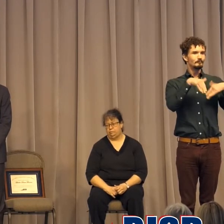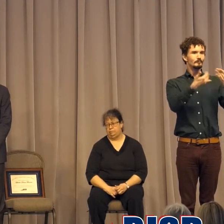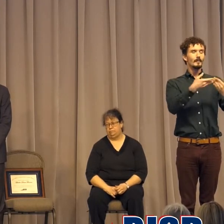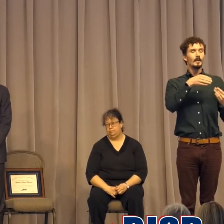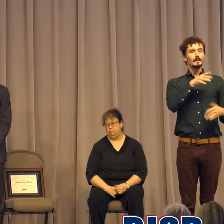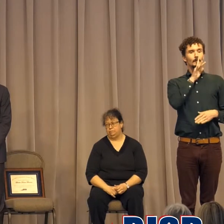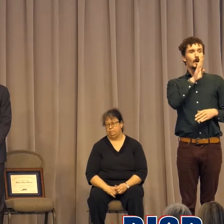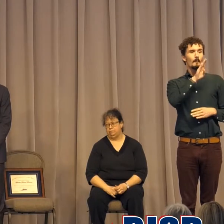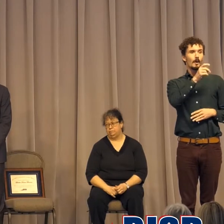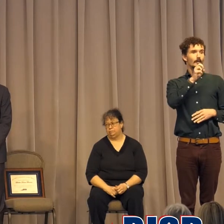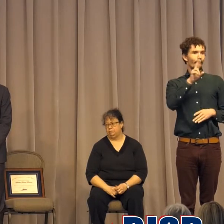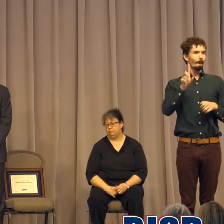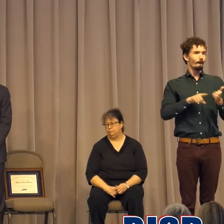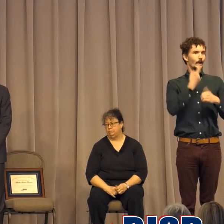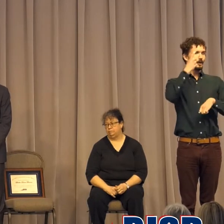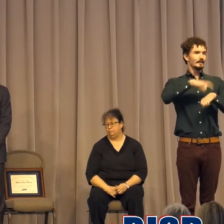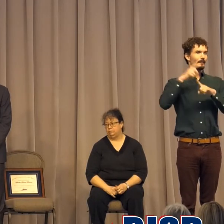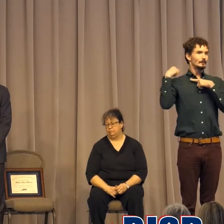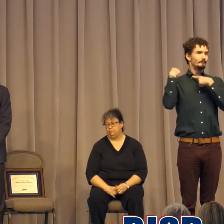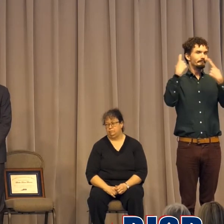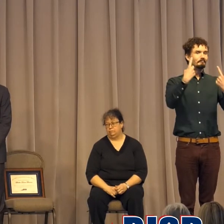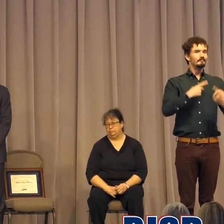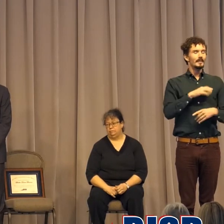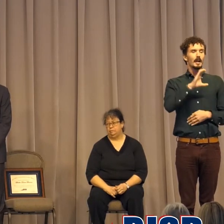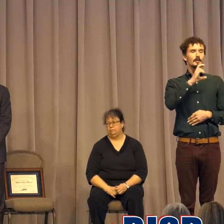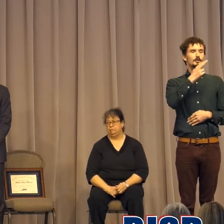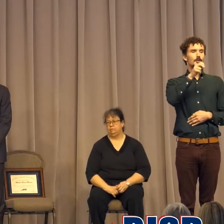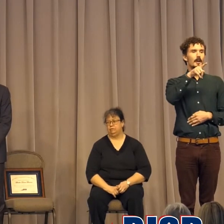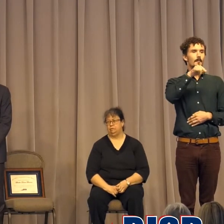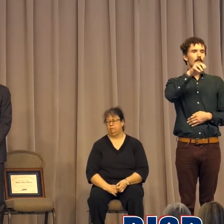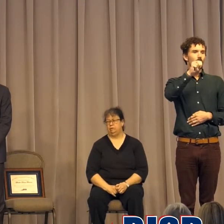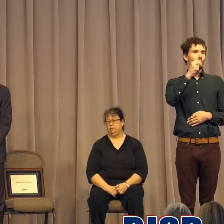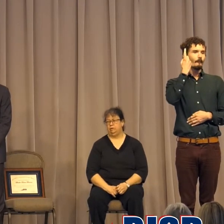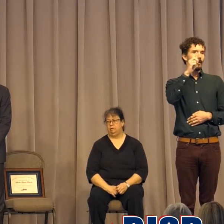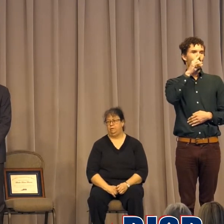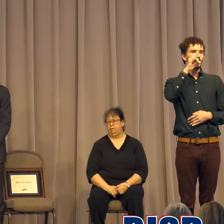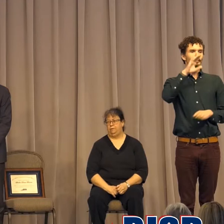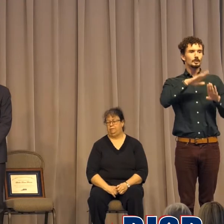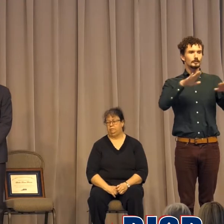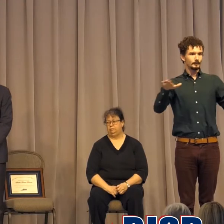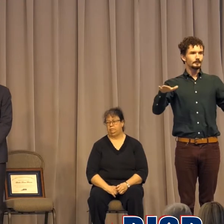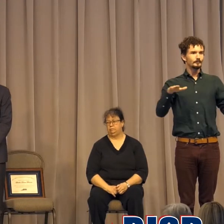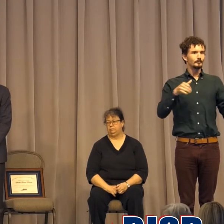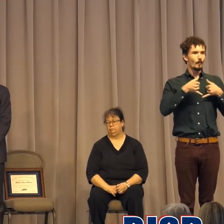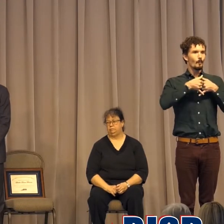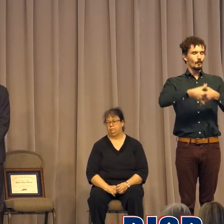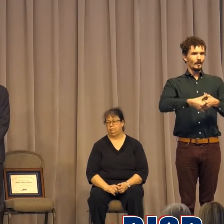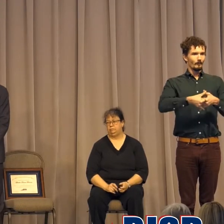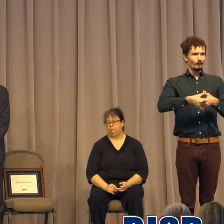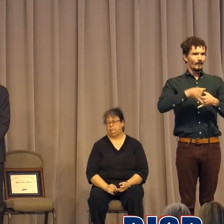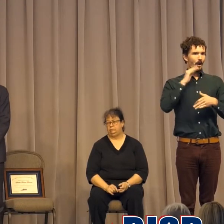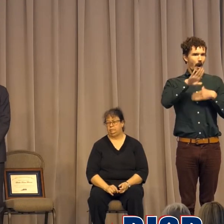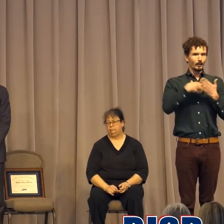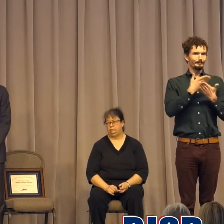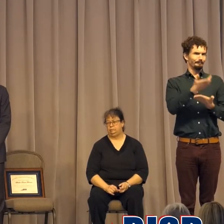Bonnen with the first ever Champion for Children's Award in gratitude for his work during the 86th legislative session.